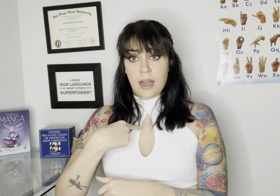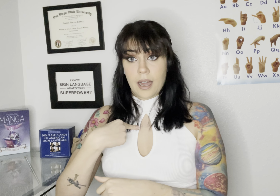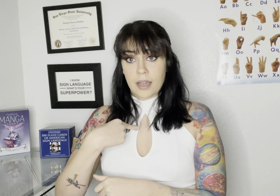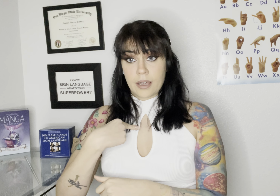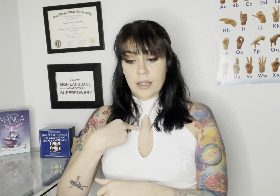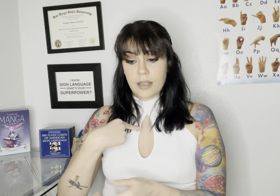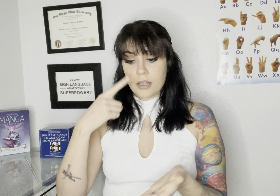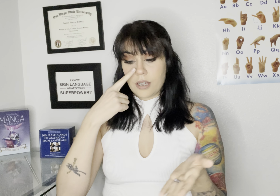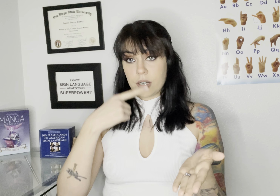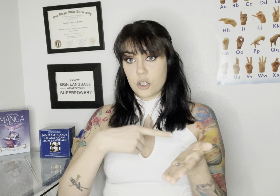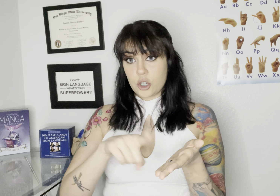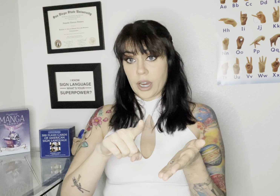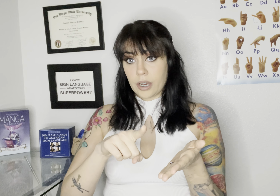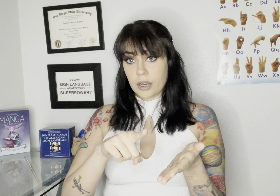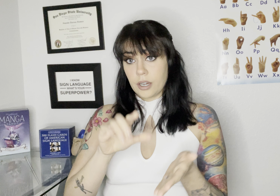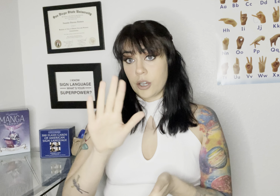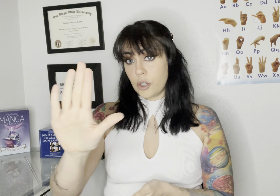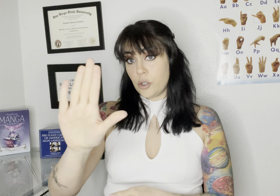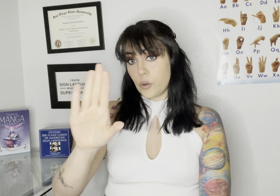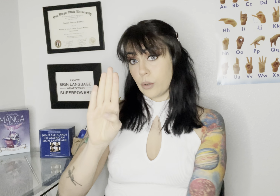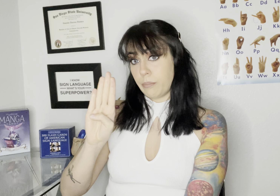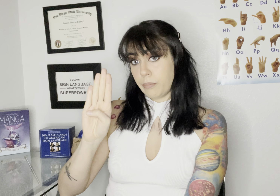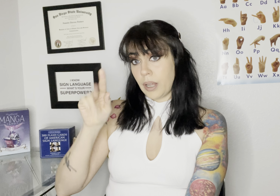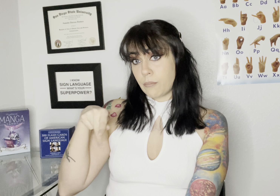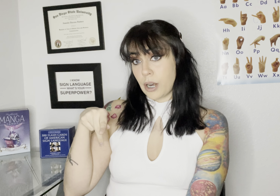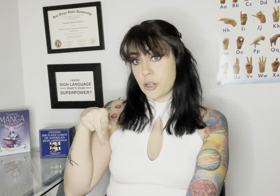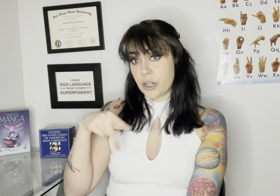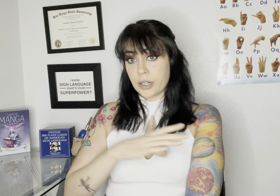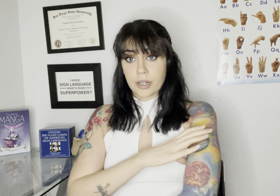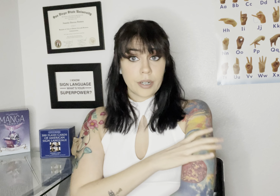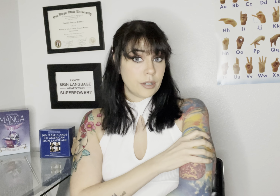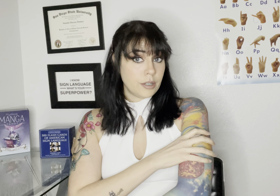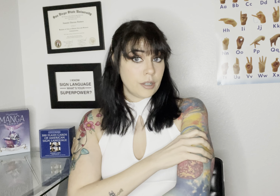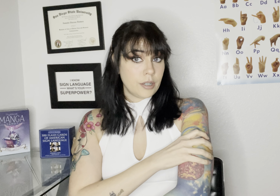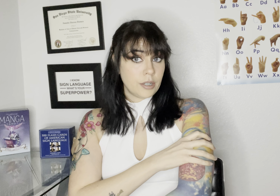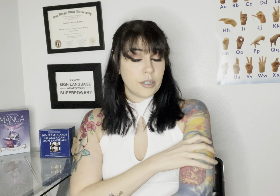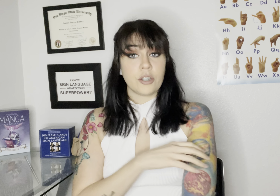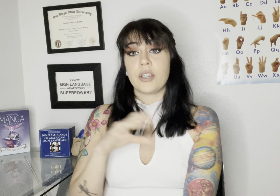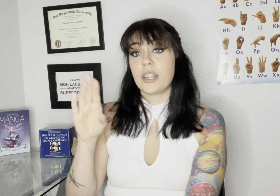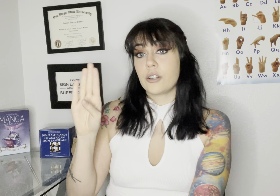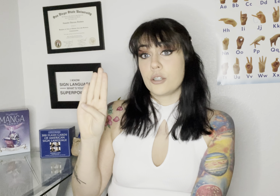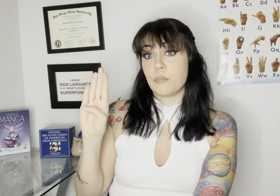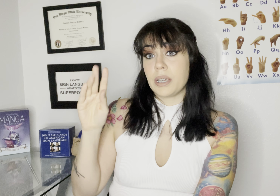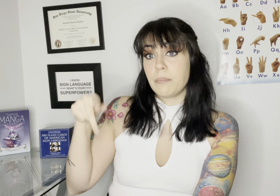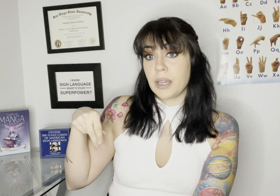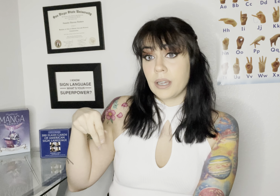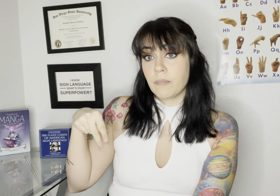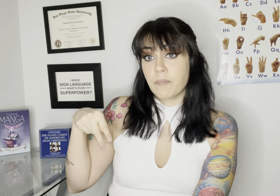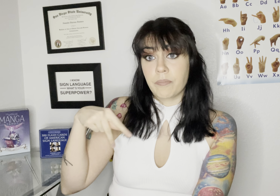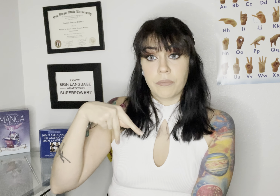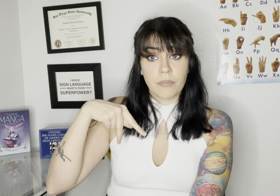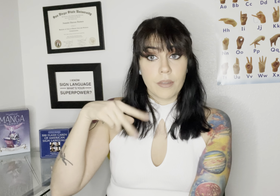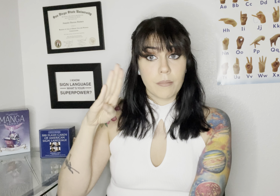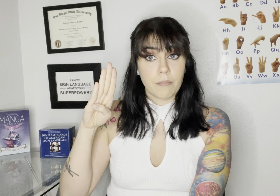I check your blood pressure. So you can either do BP,